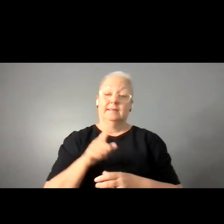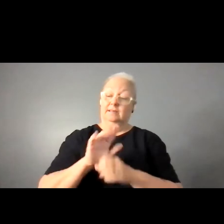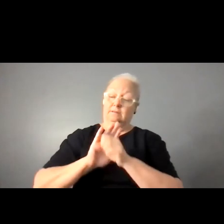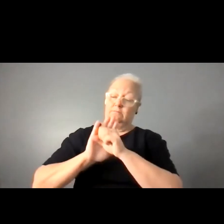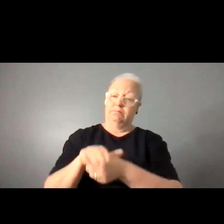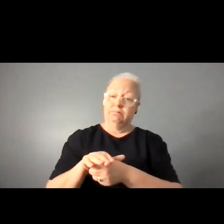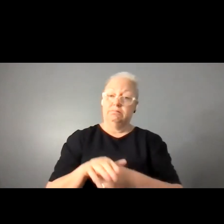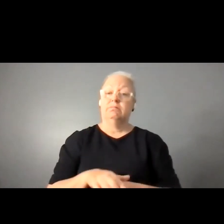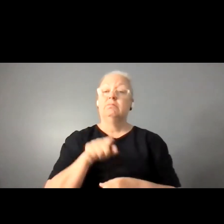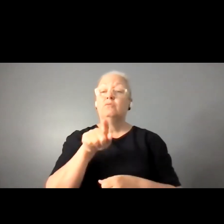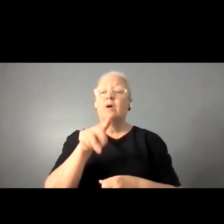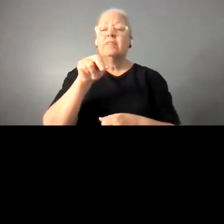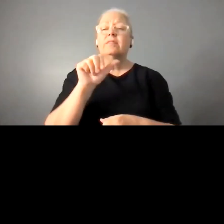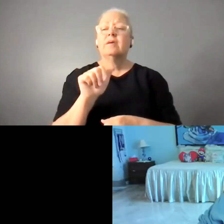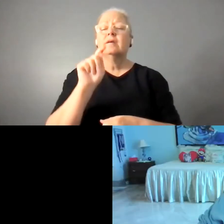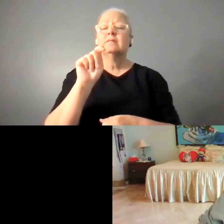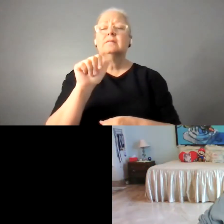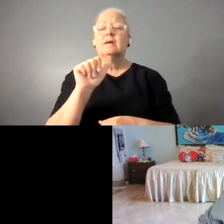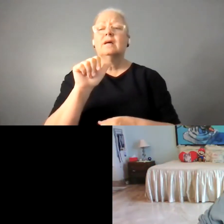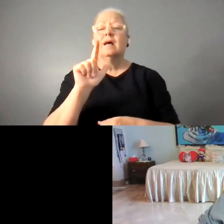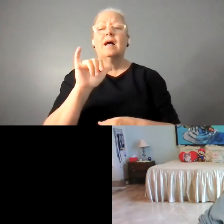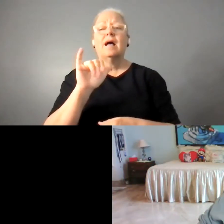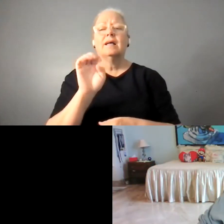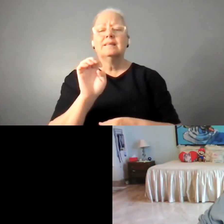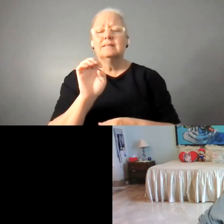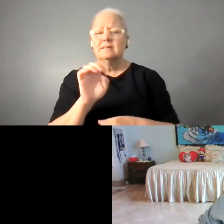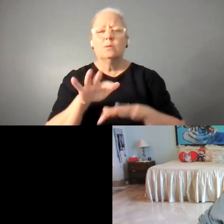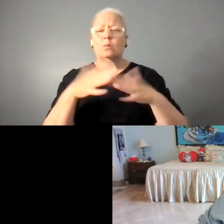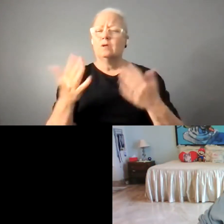what obstacles or barriers have you found? Have you met?